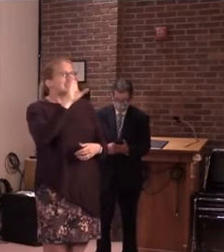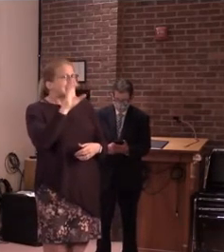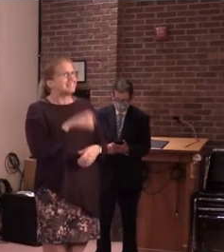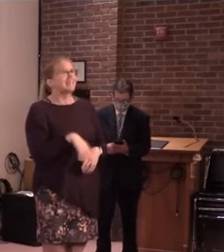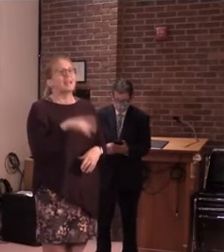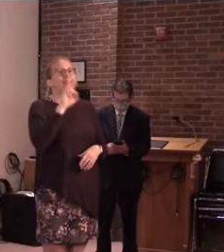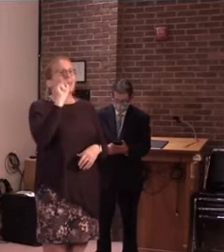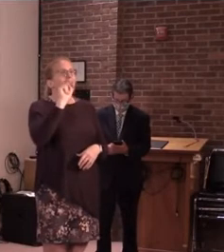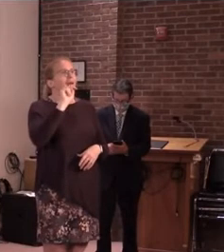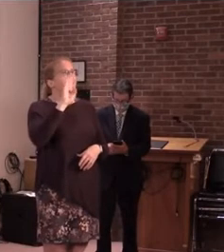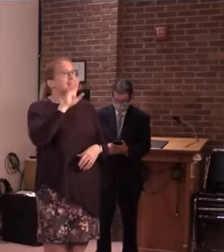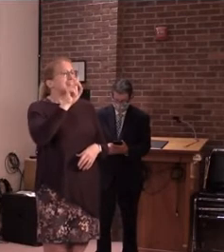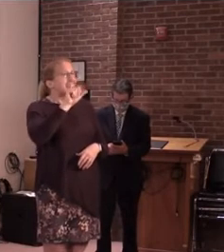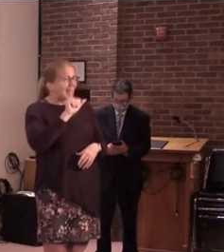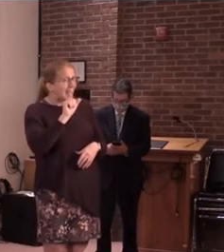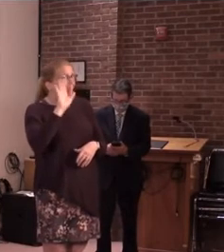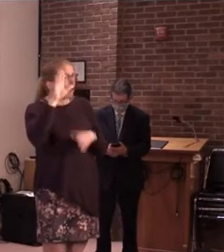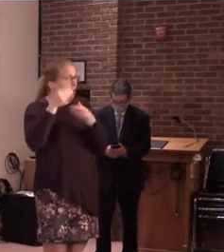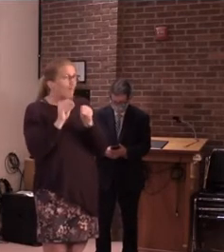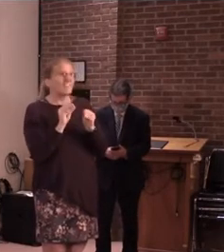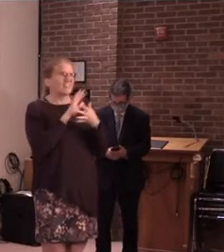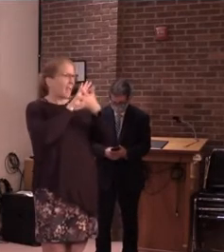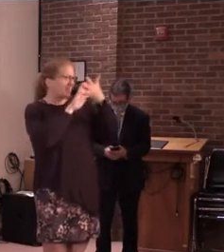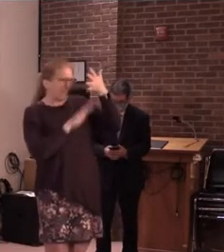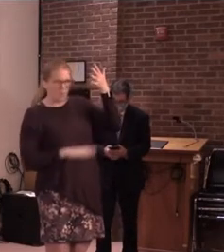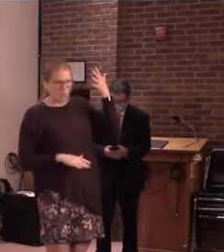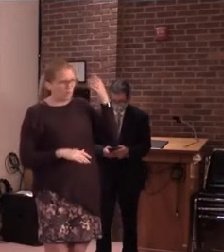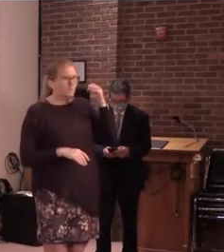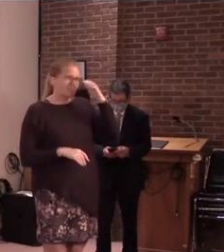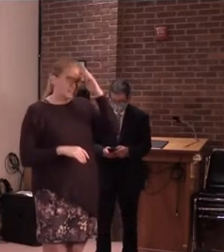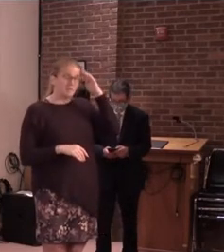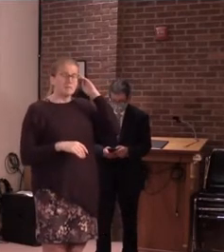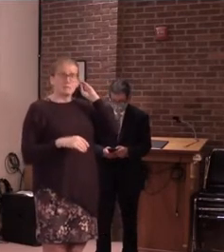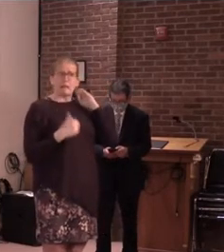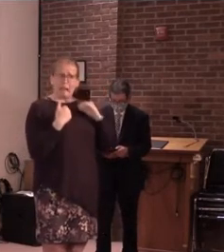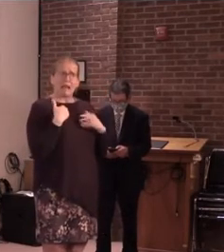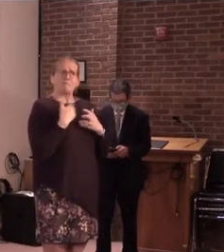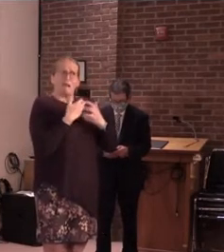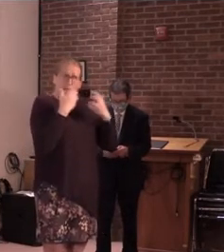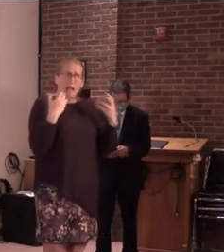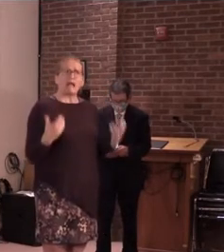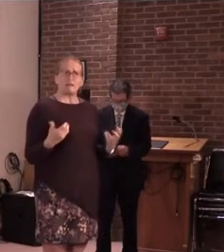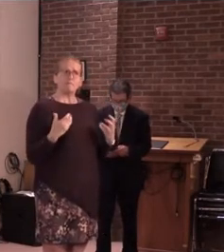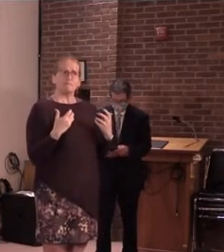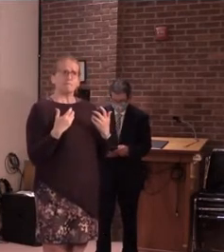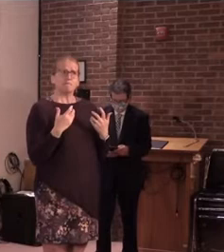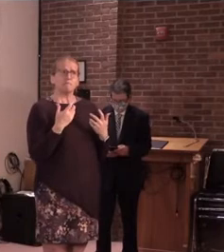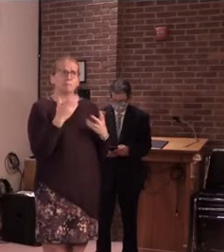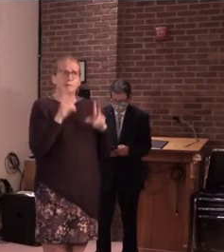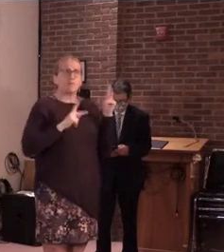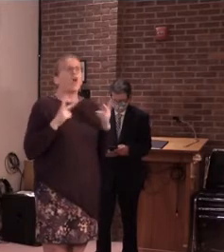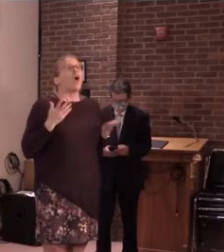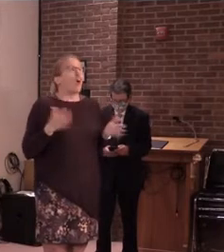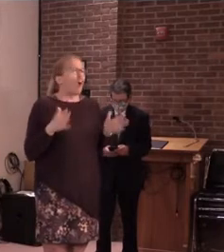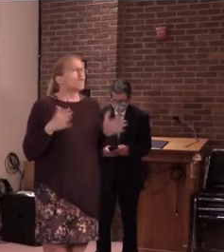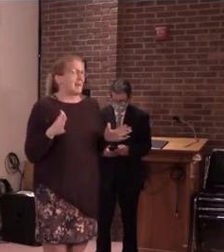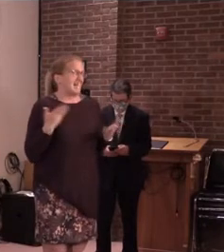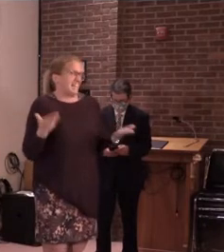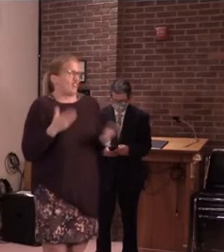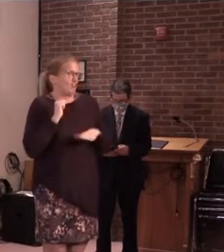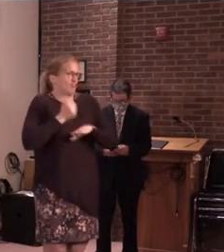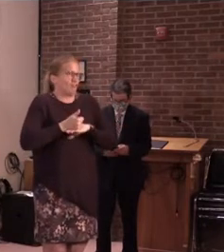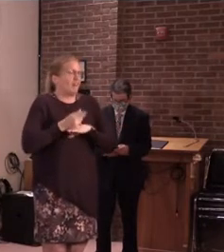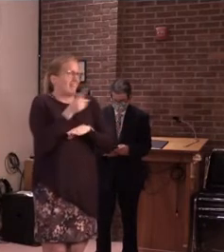NVDA office. You know, there's a pretty expansive technical assistance network already in the state, and we